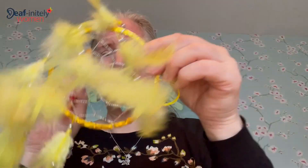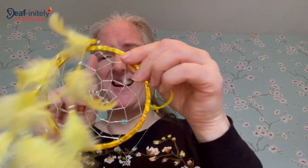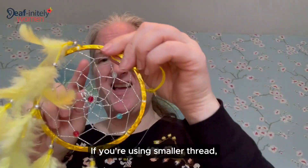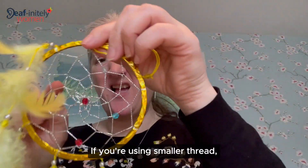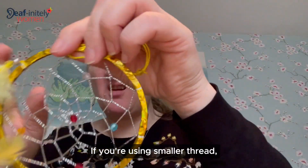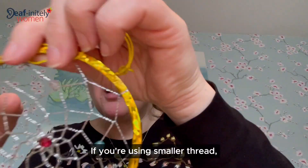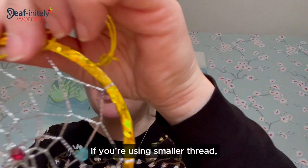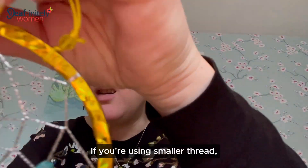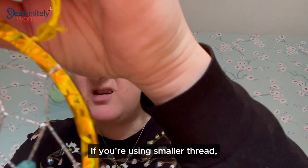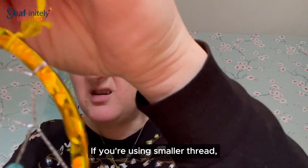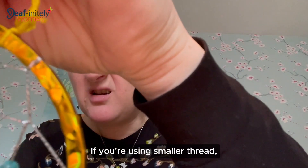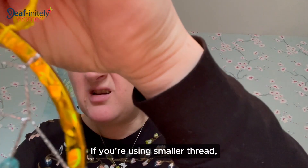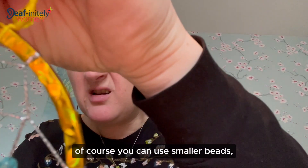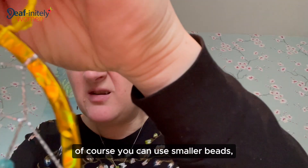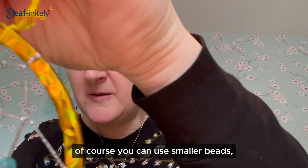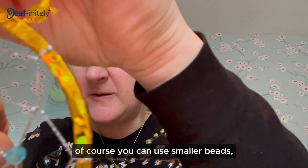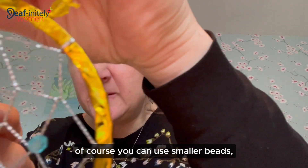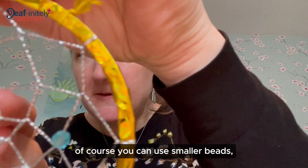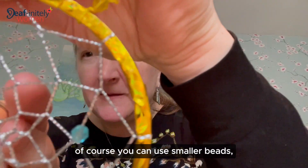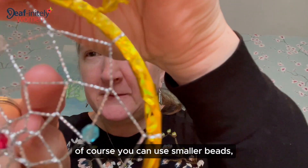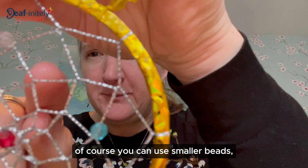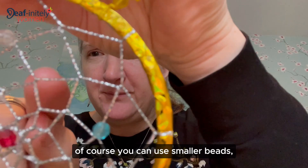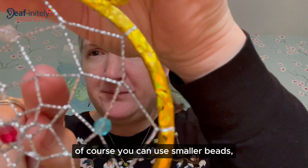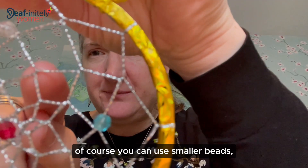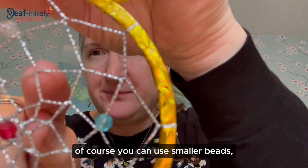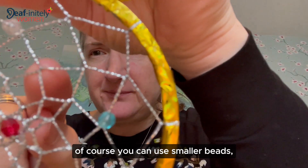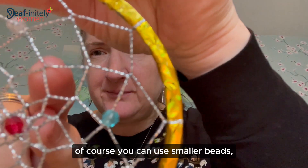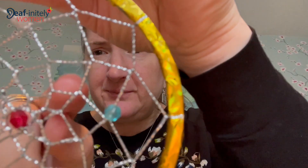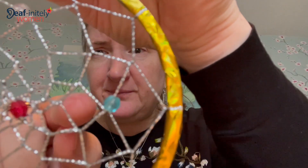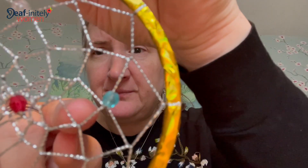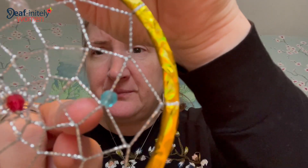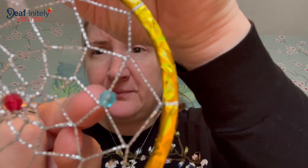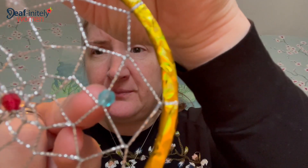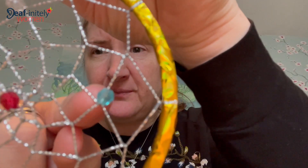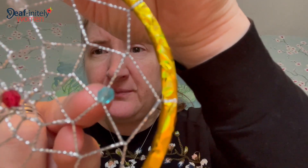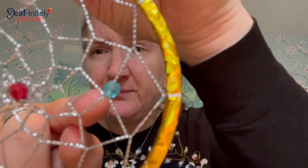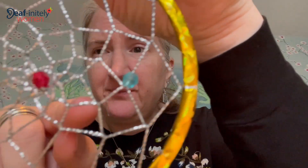If you're using smaller thread, of course, you can use smaller beads.